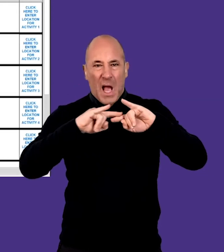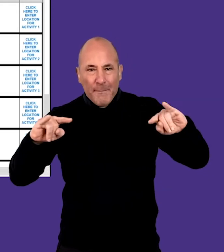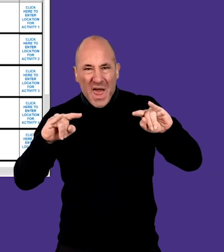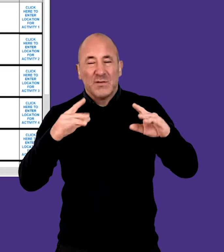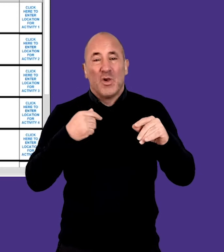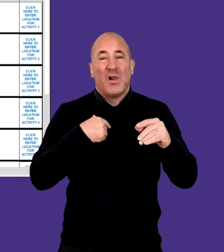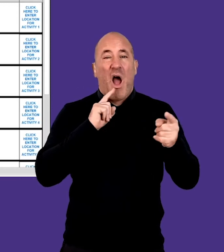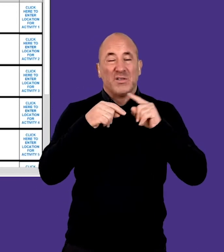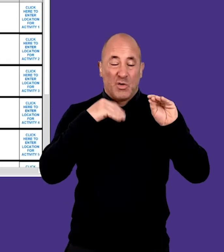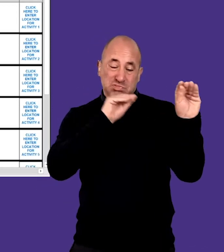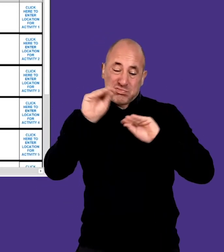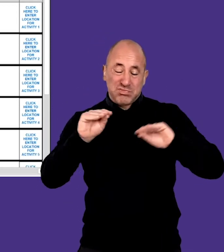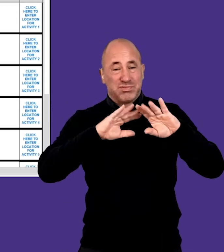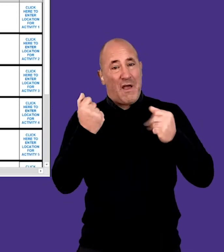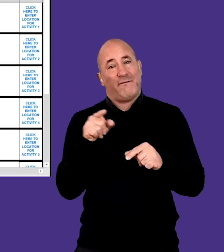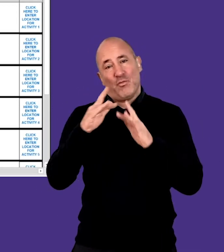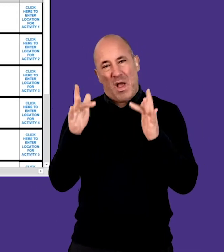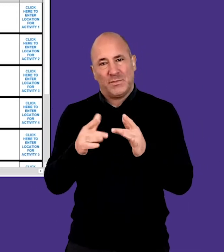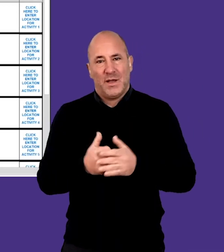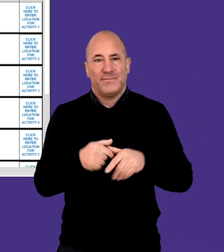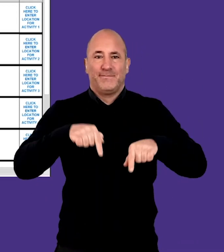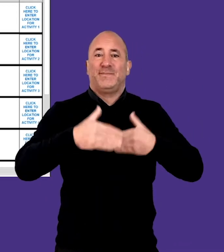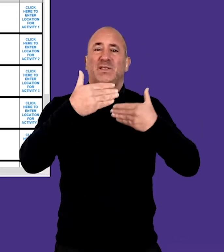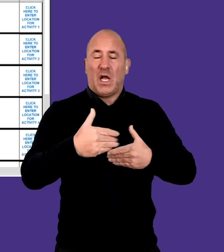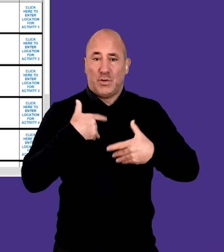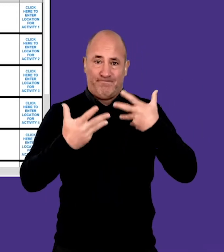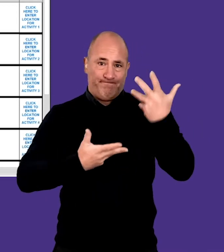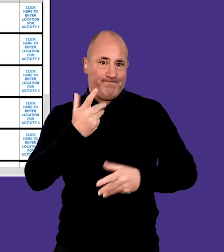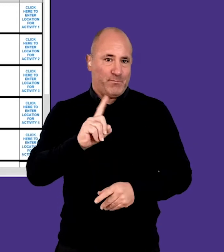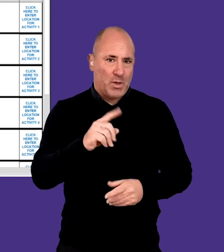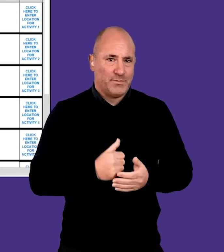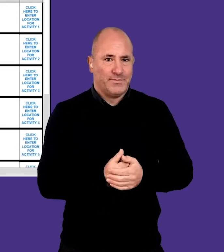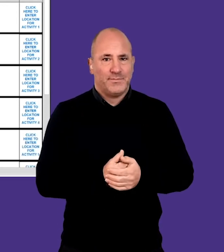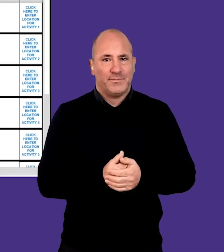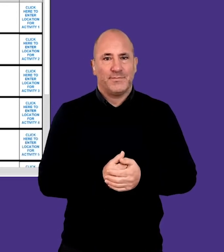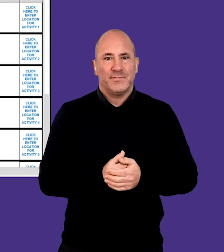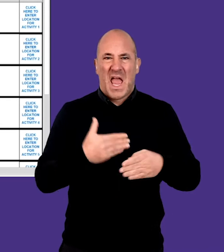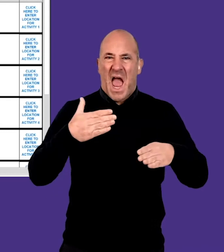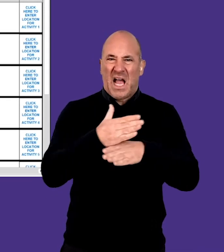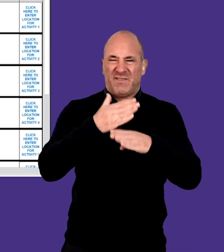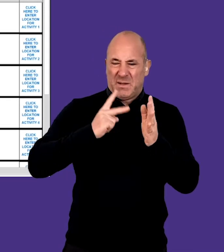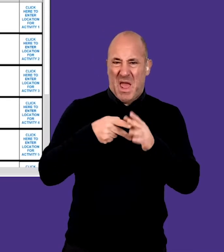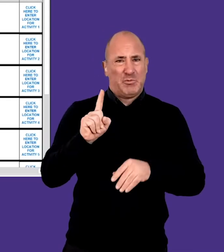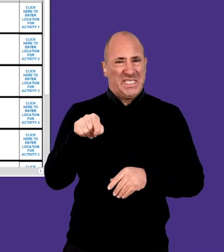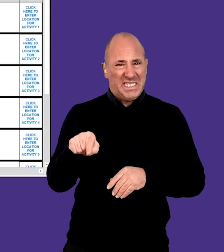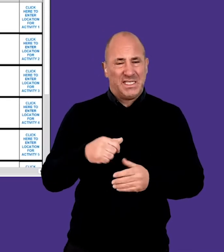template populated with example answers. In this session, we will go through what the activity plan